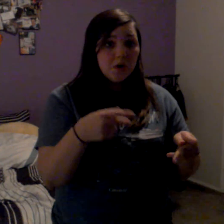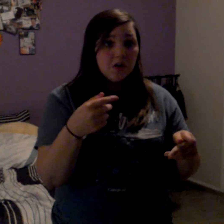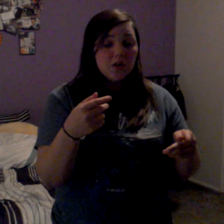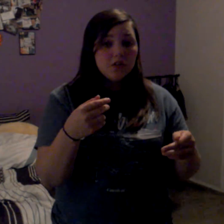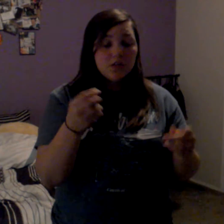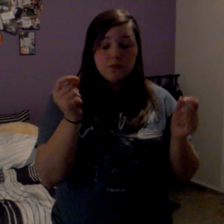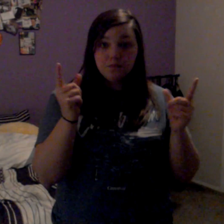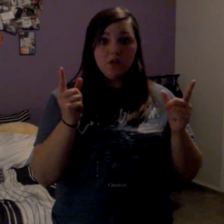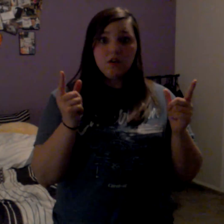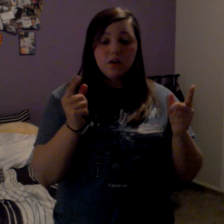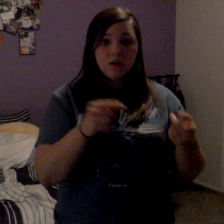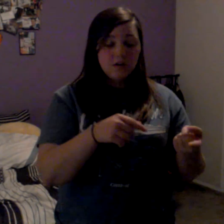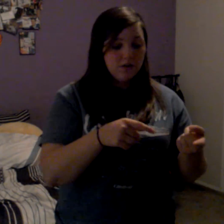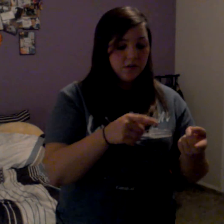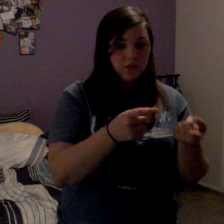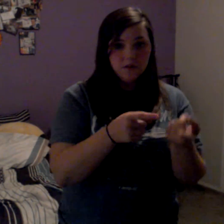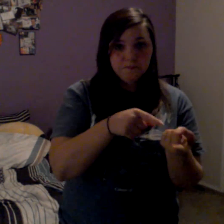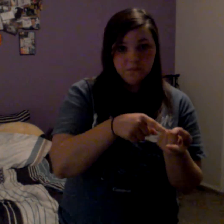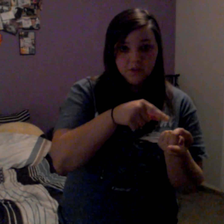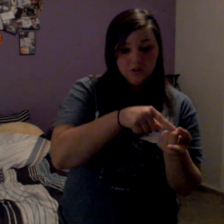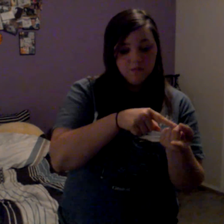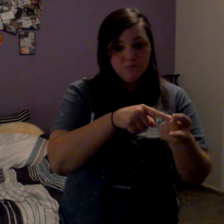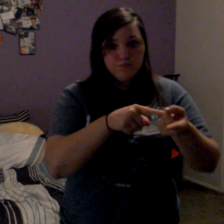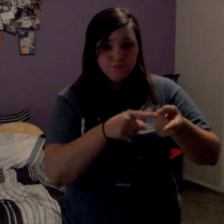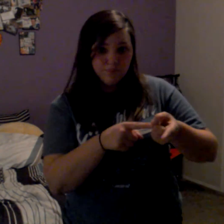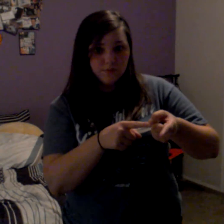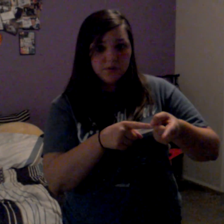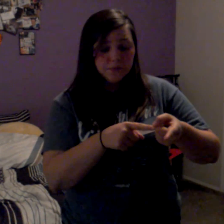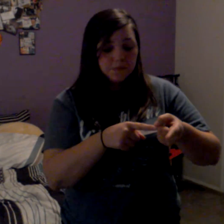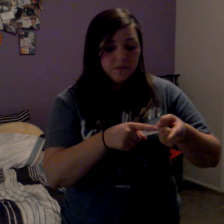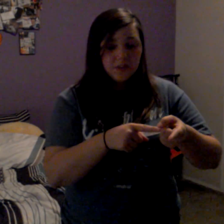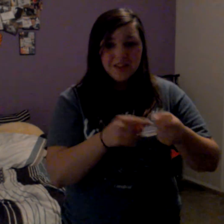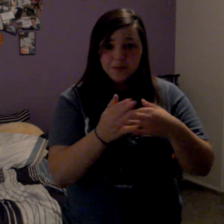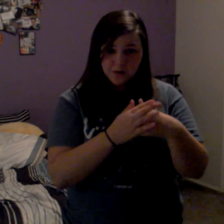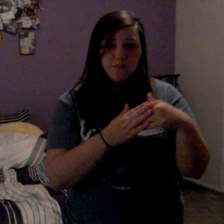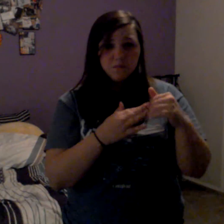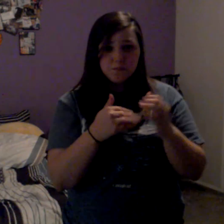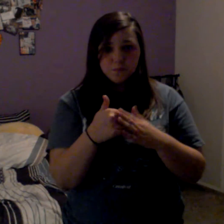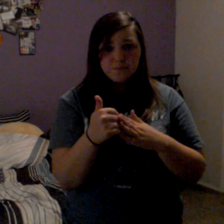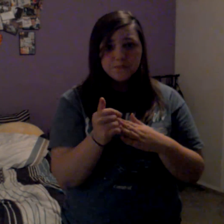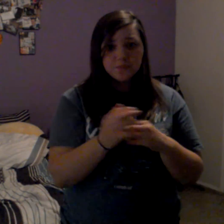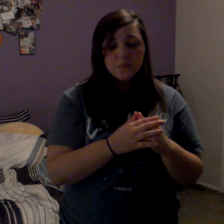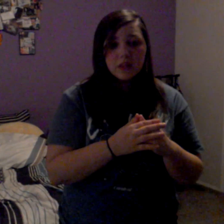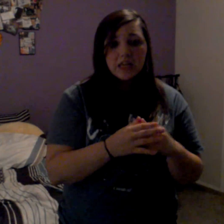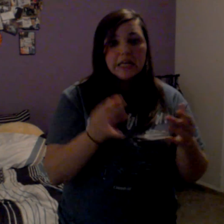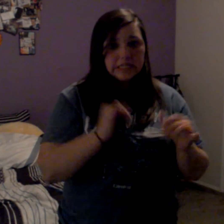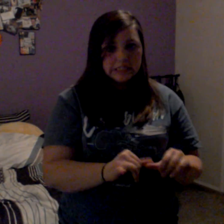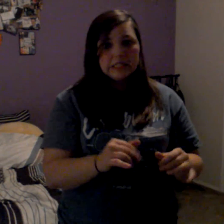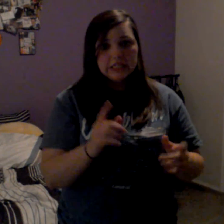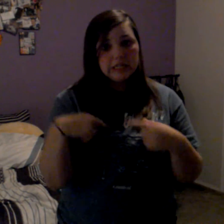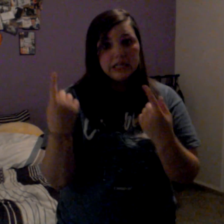him as comfortable as possible. Stay with him until help arrives, and then